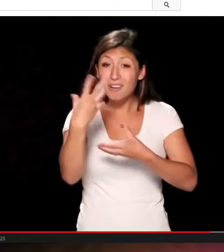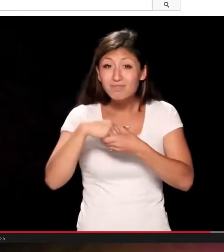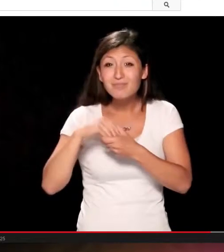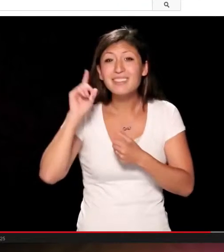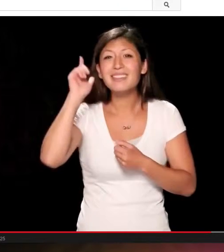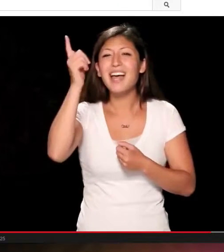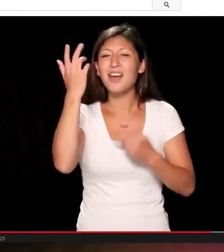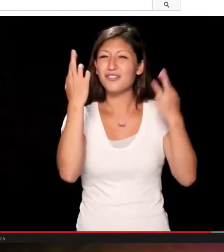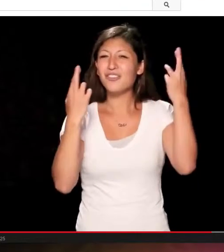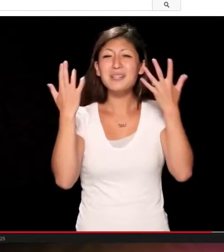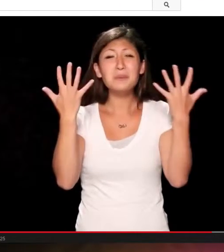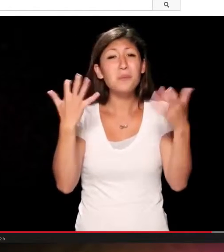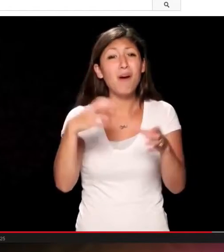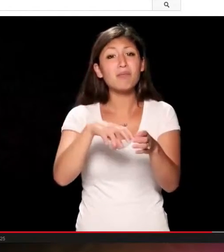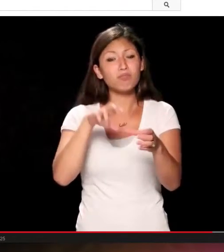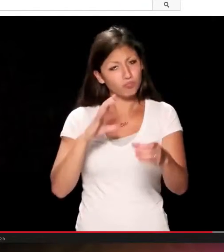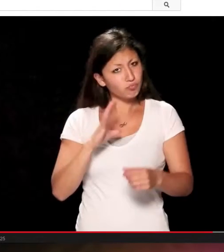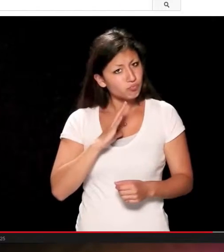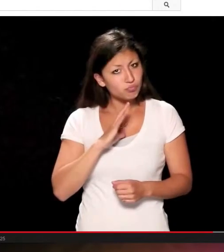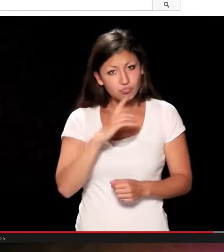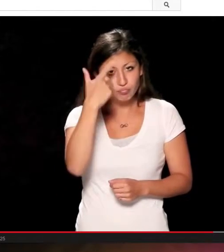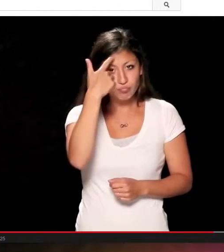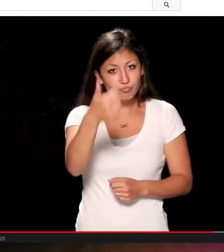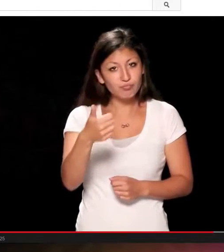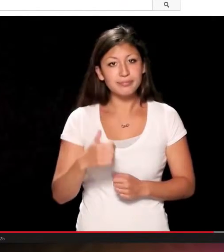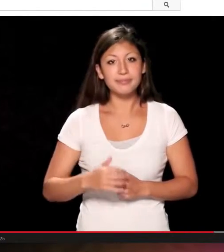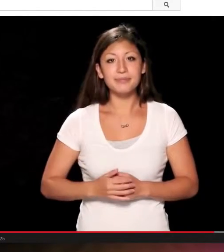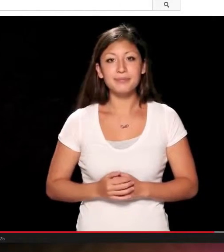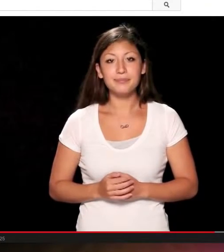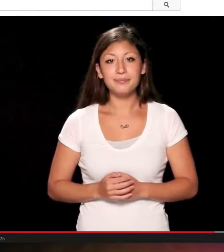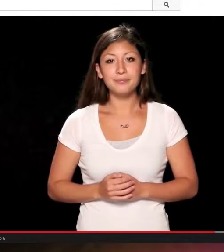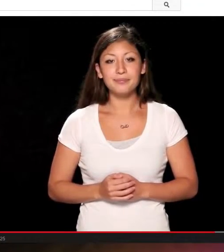Understand that the test will all be conducted in ASL, and